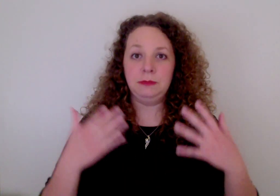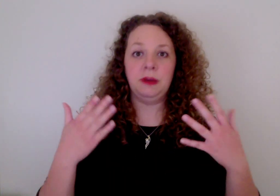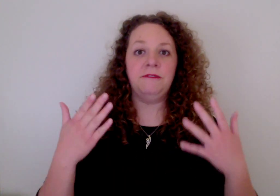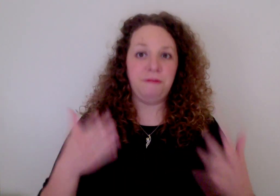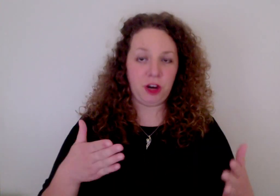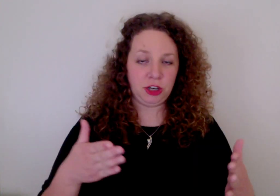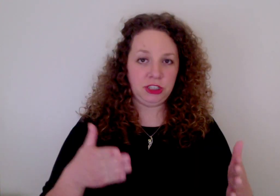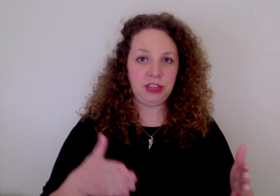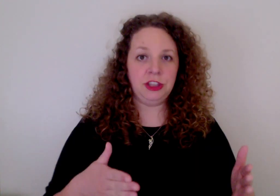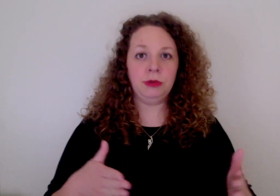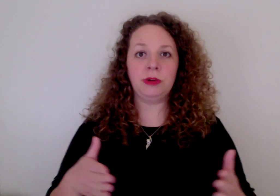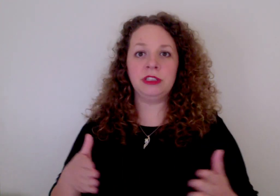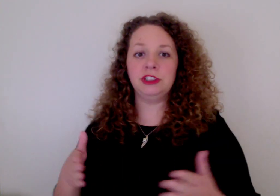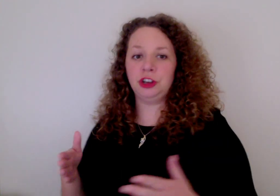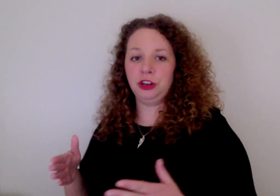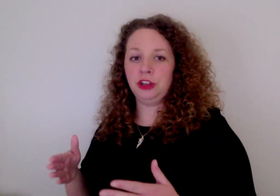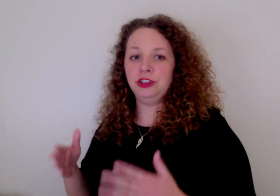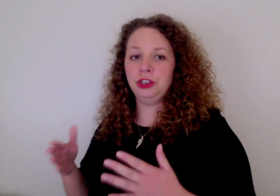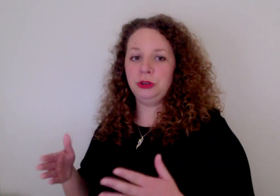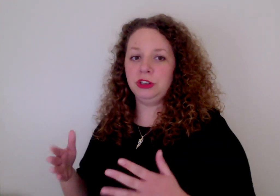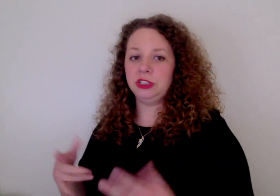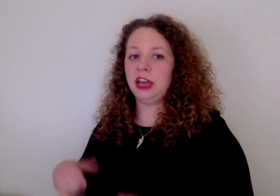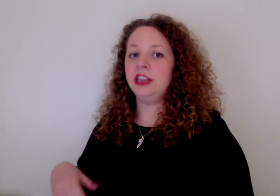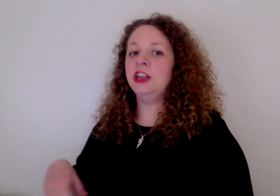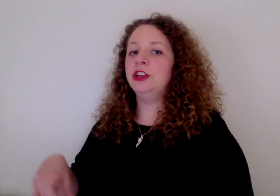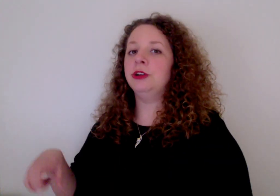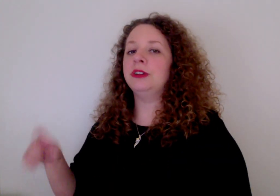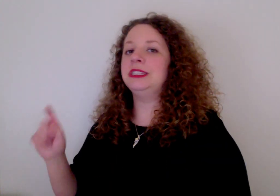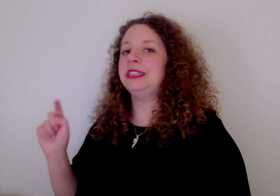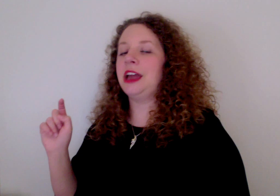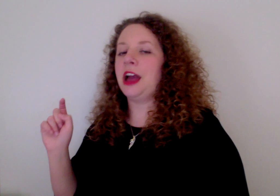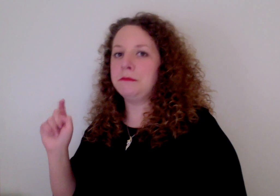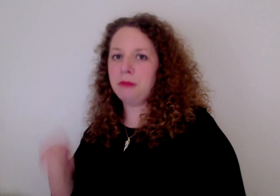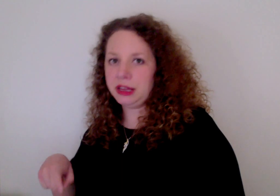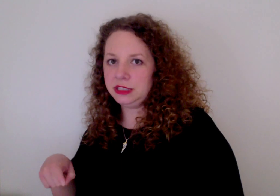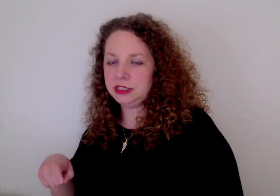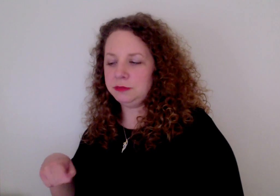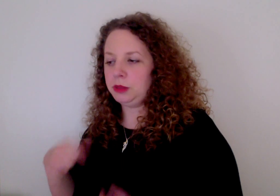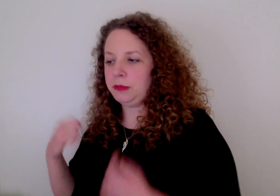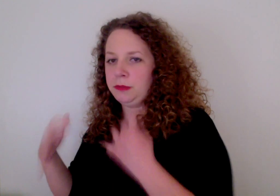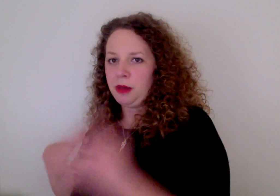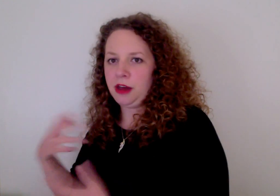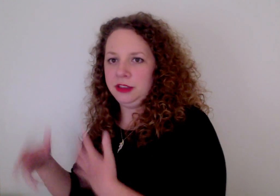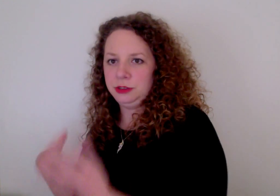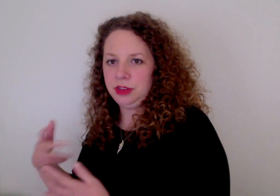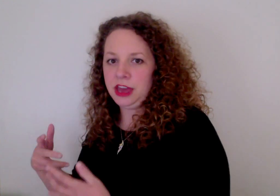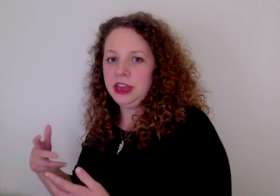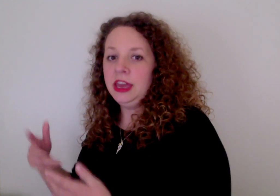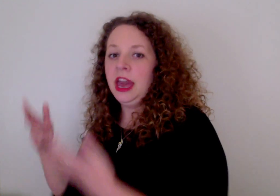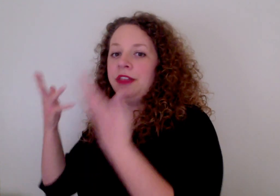but first, and then you're going to turn to your side. You're going to say, I must, blah, blah, blah, do that. And then I'll